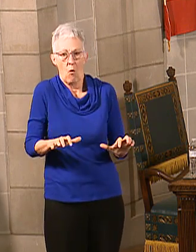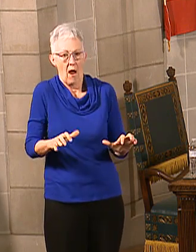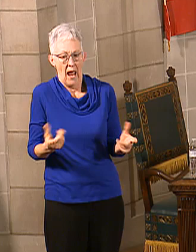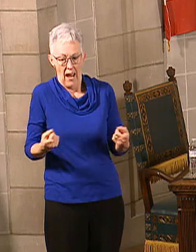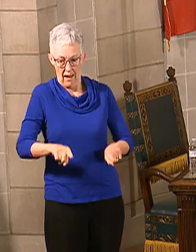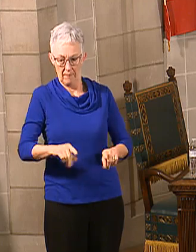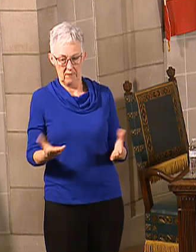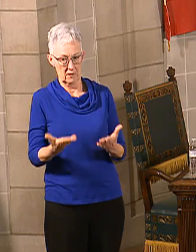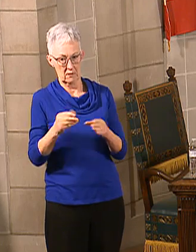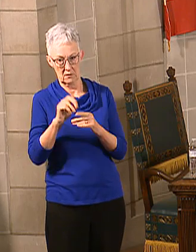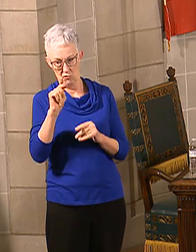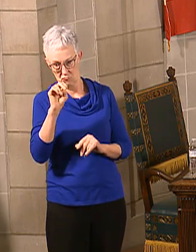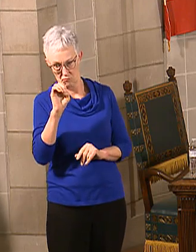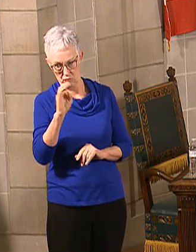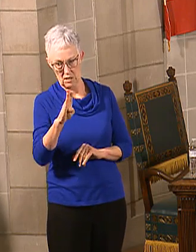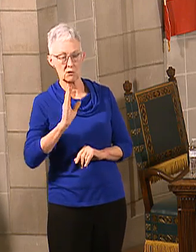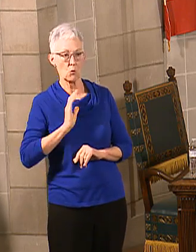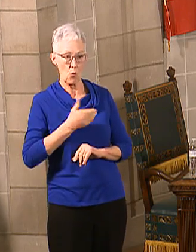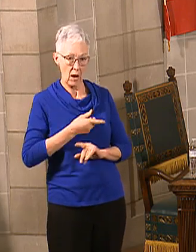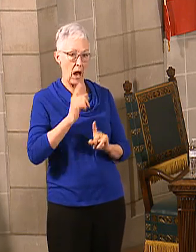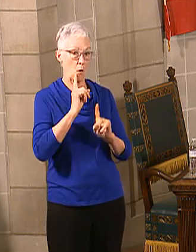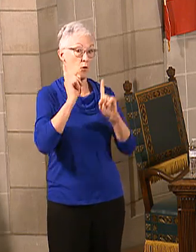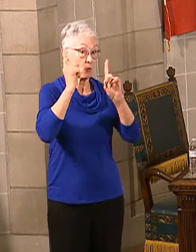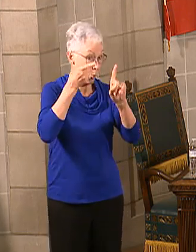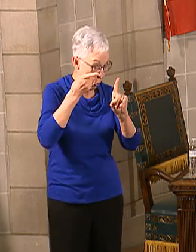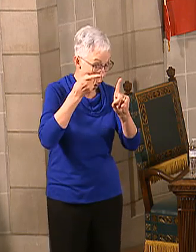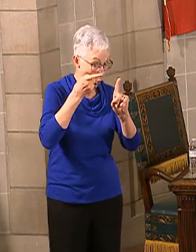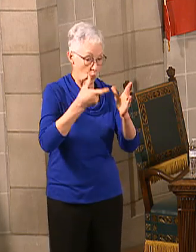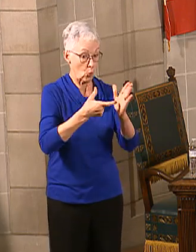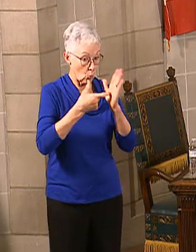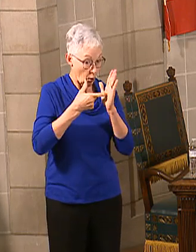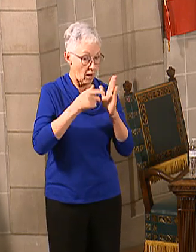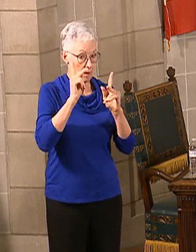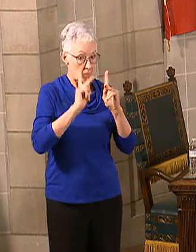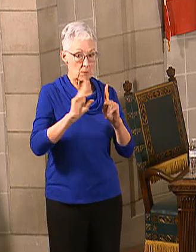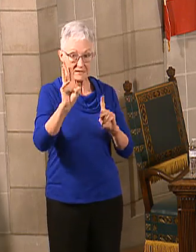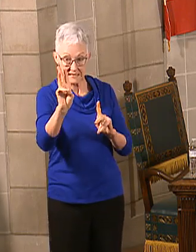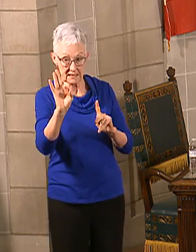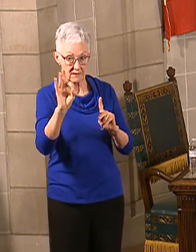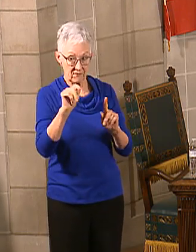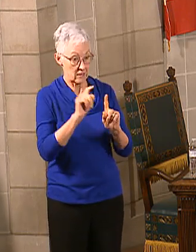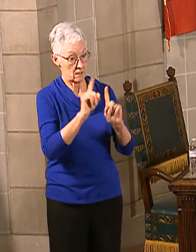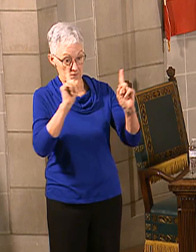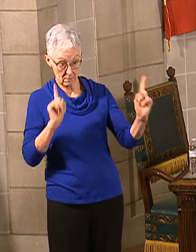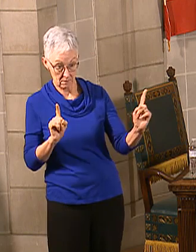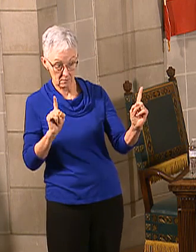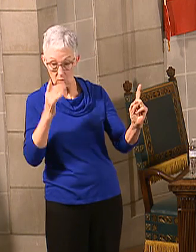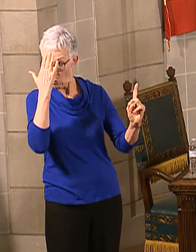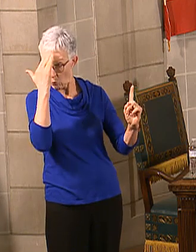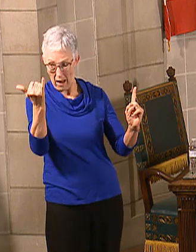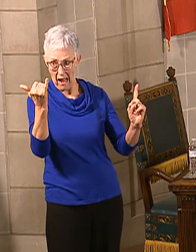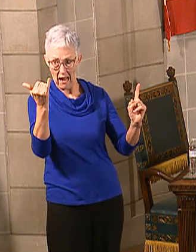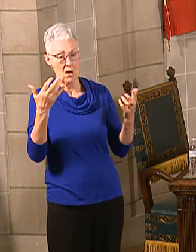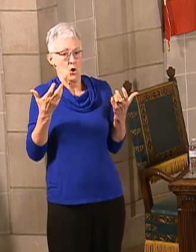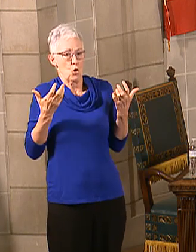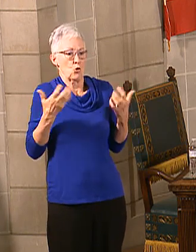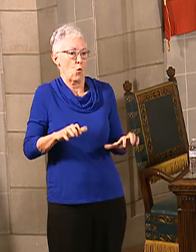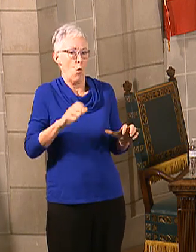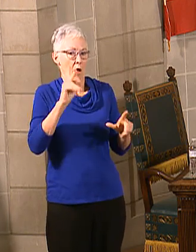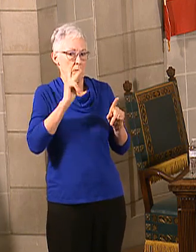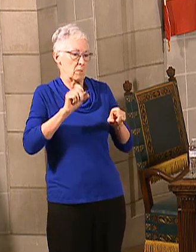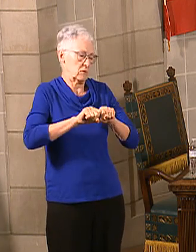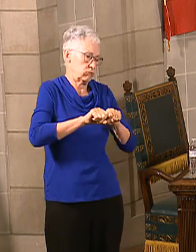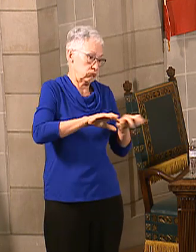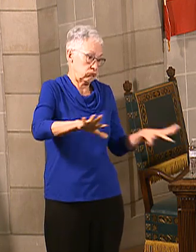distancing guidelines is to make sure that we don't have so many cases we overwhelm the hospital system. It's about preserving those hospital